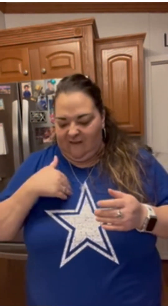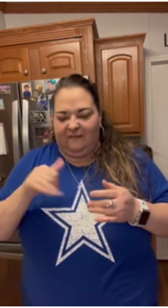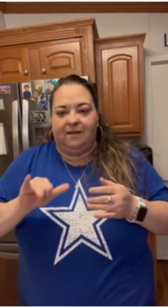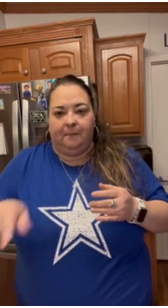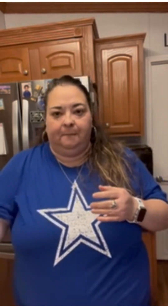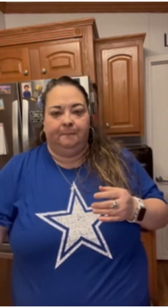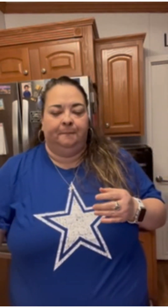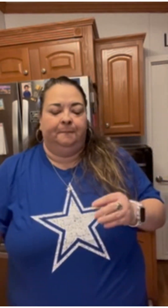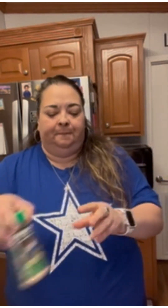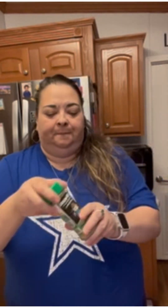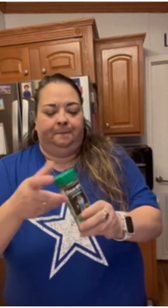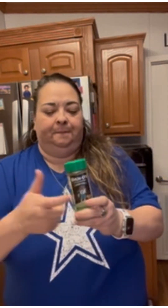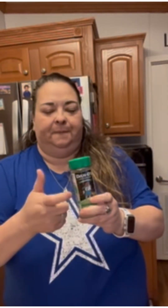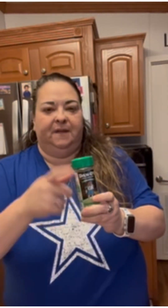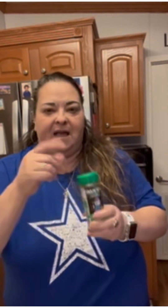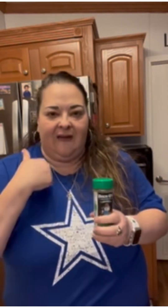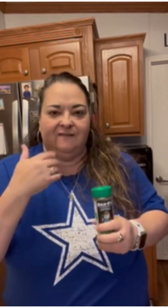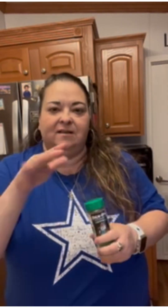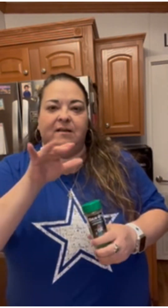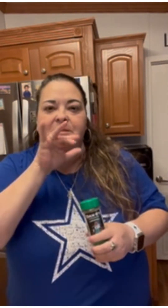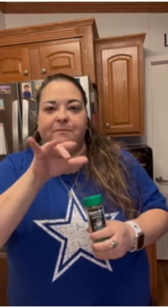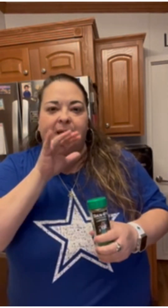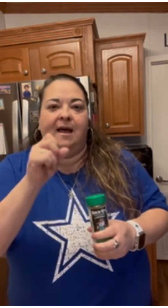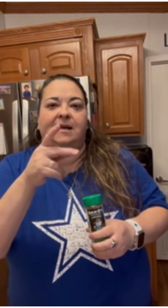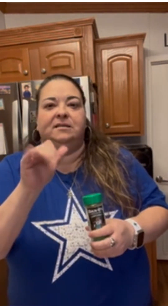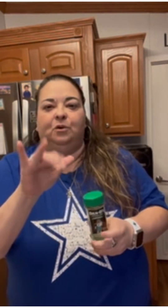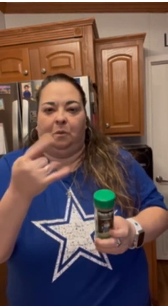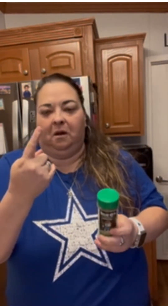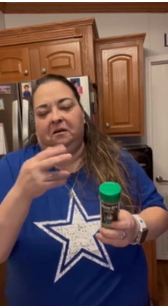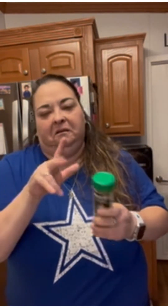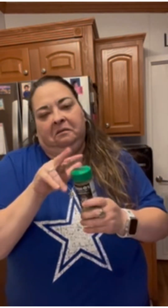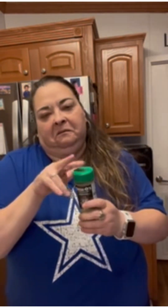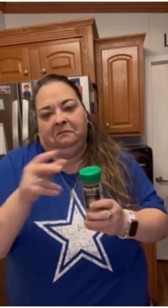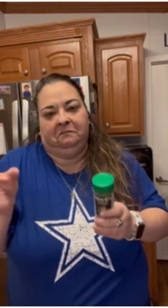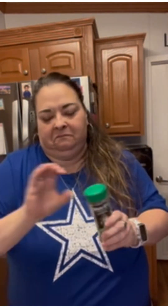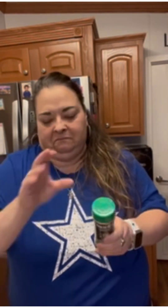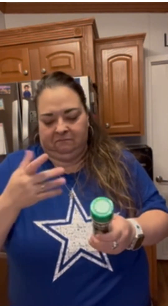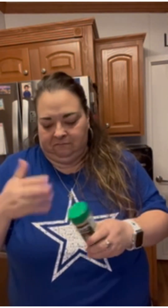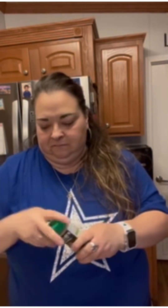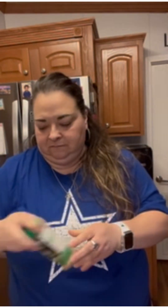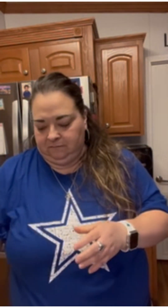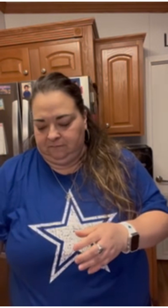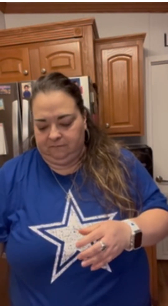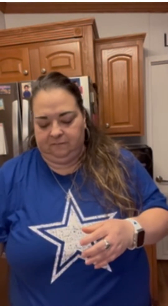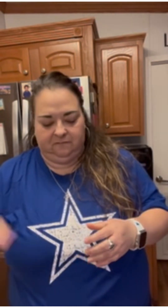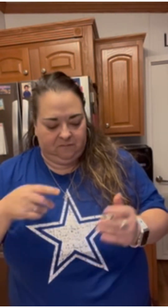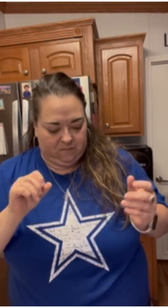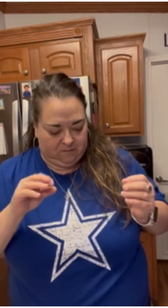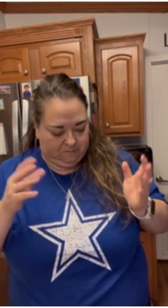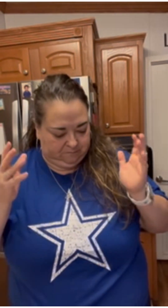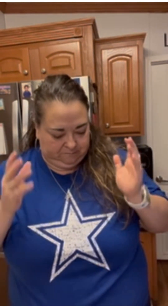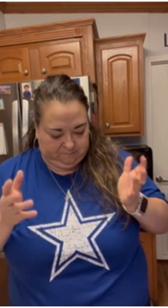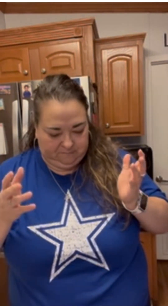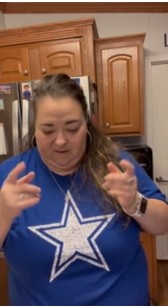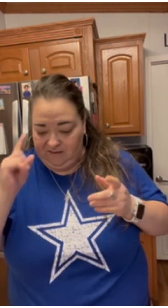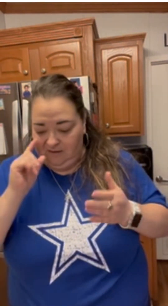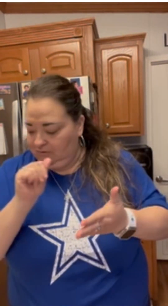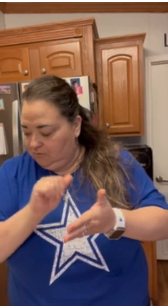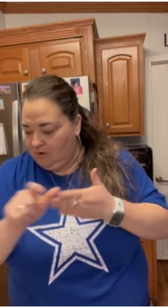Some people really like that. I really like it. They have spicy or original. You can use either.